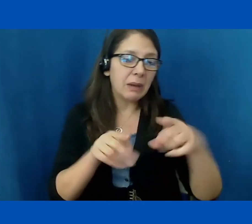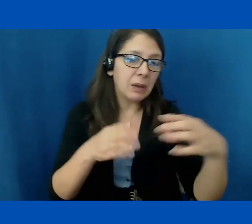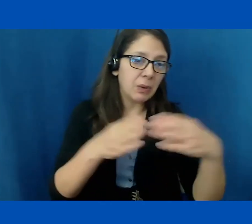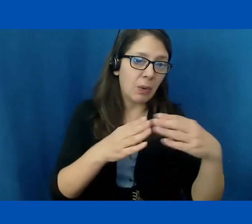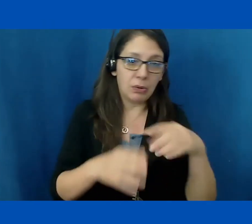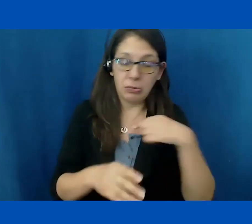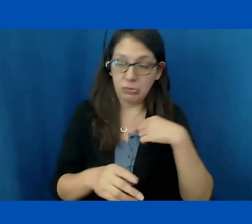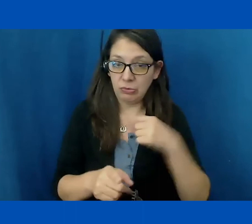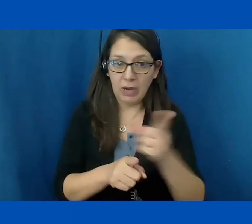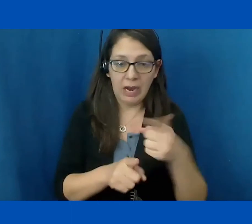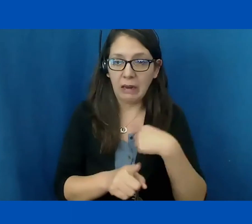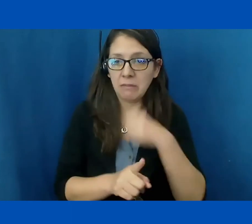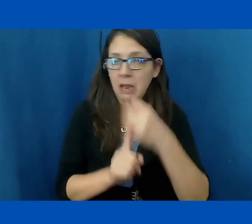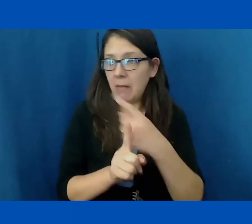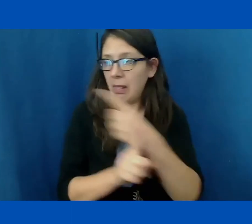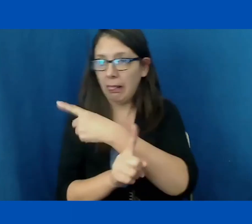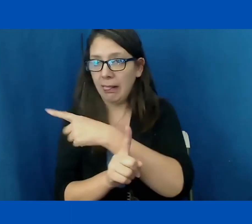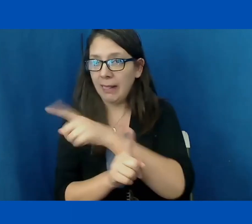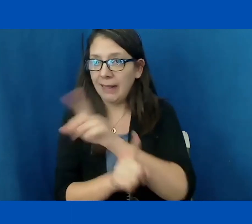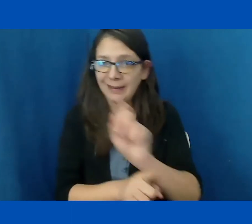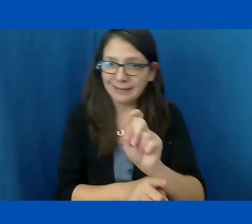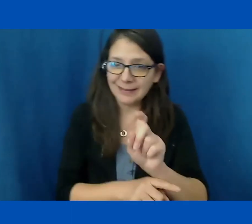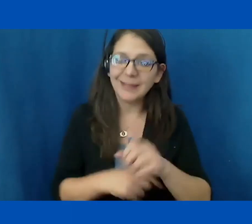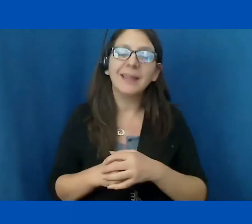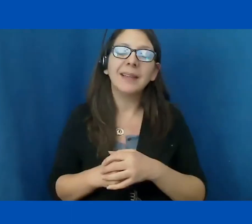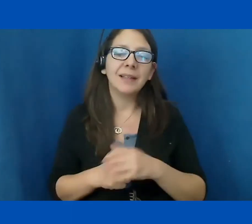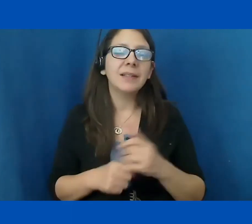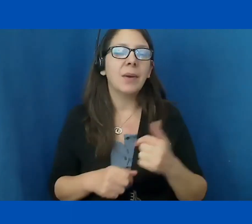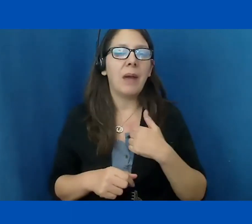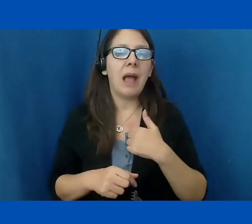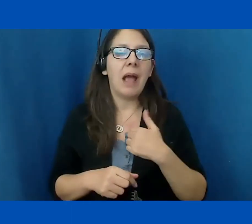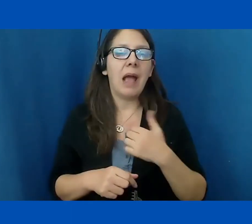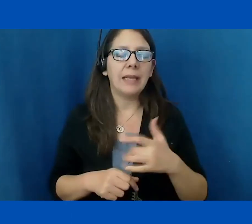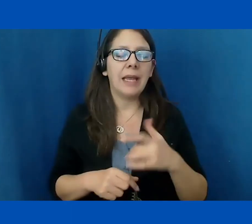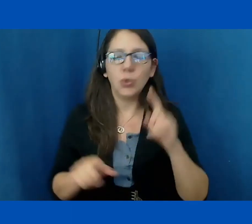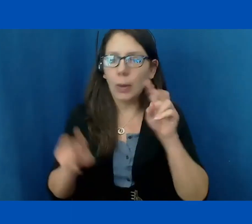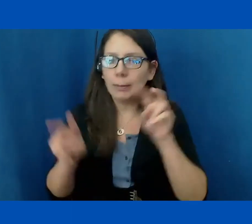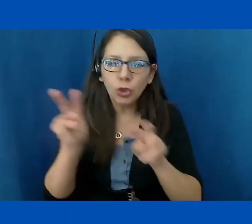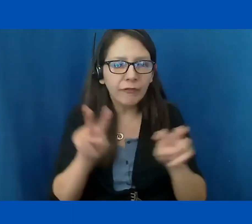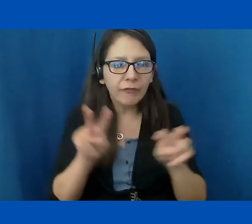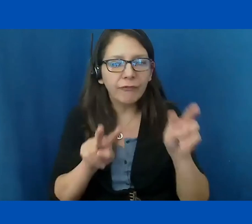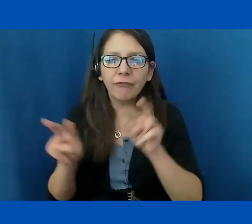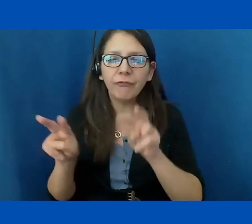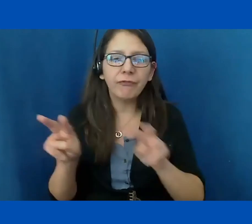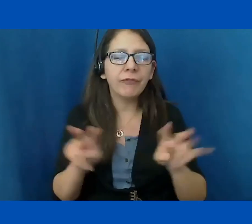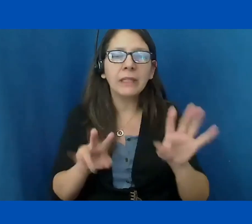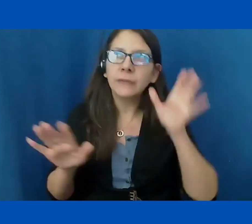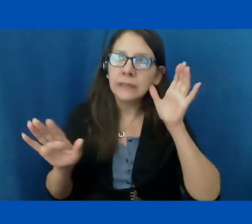yeah, I do a lot of observing if I can, to kind of give me an idea of what type of establishment I'm walking into.